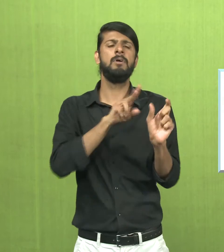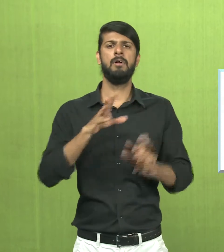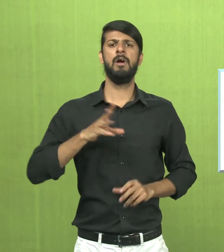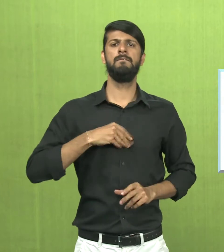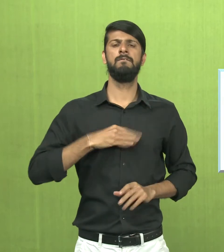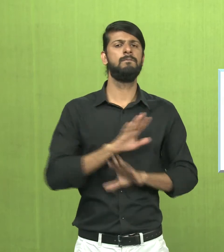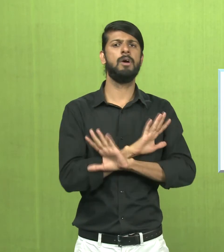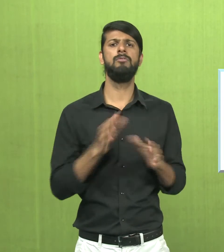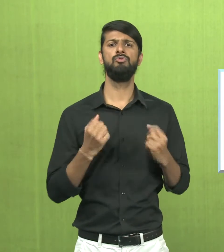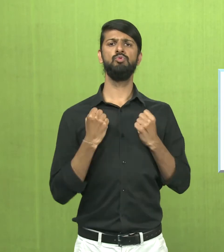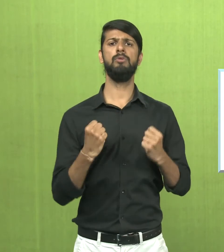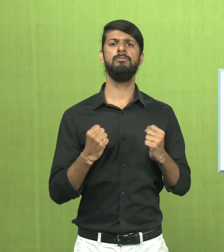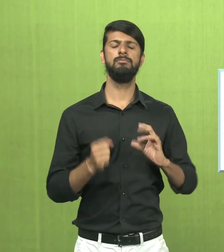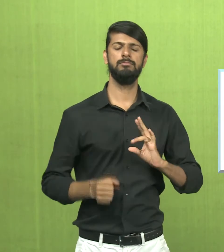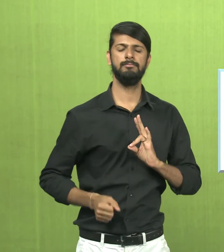And this mudra means fearlessness.